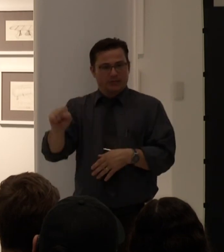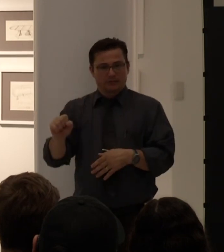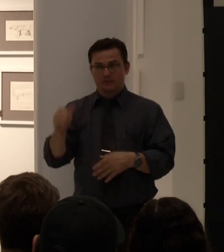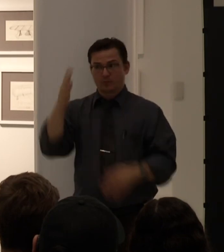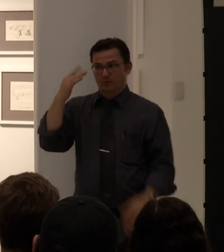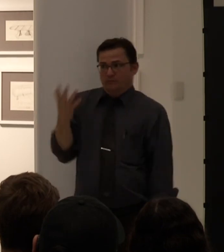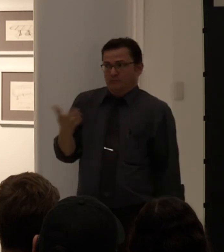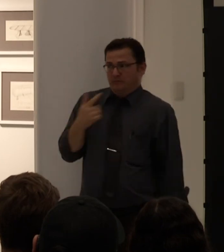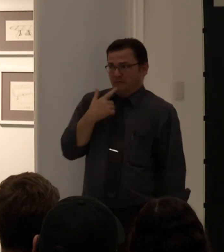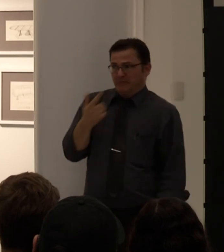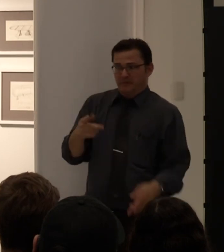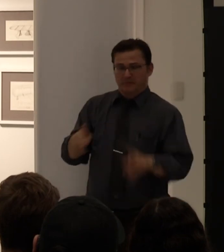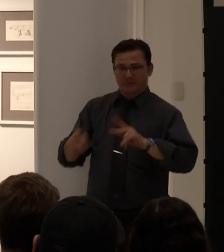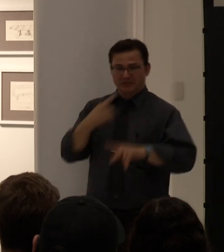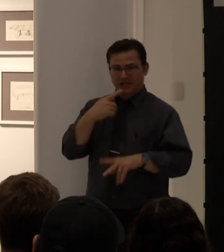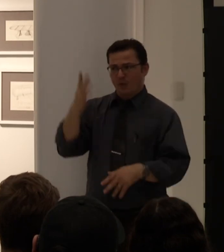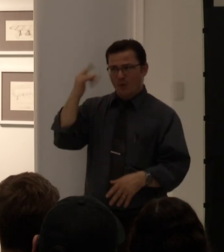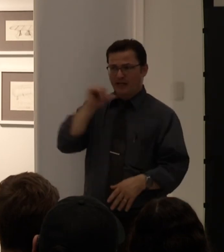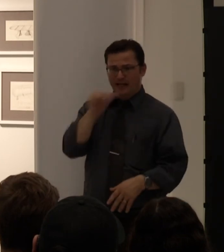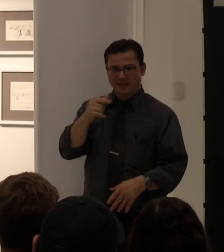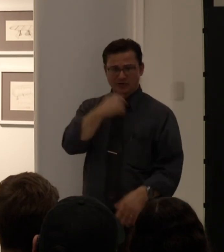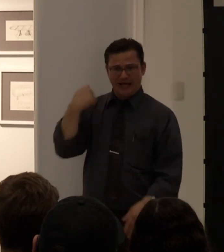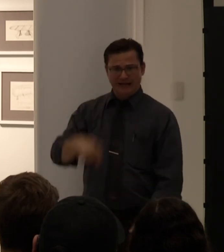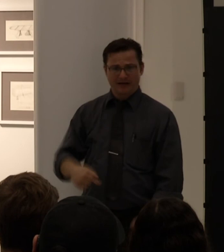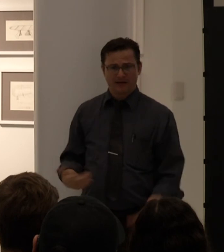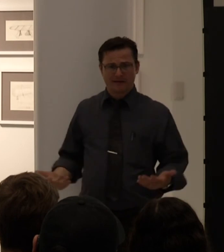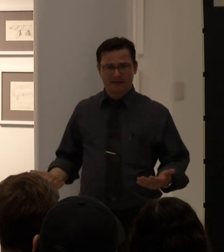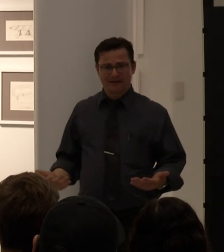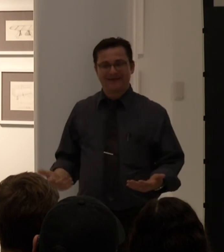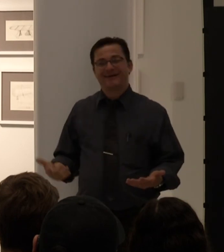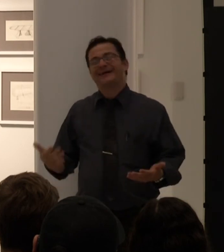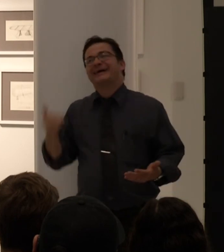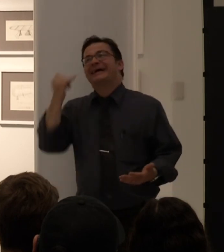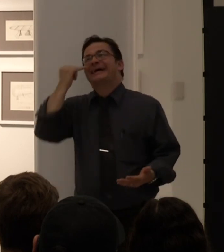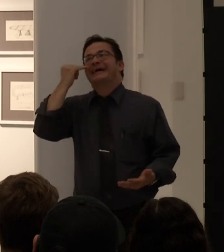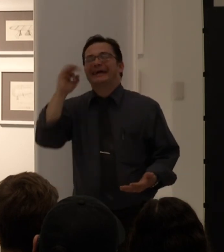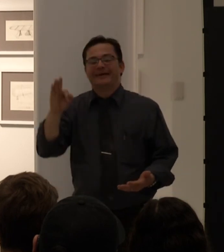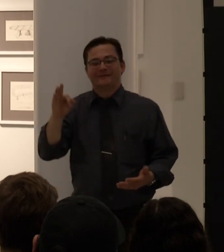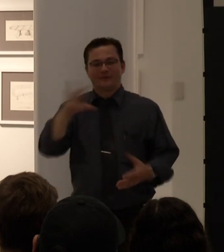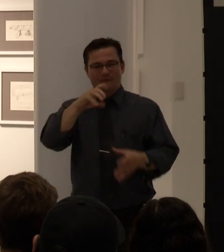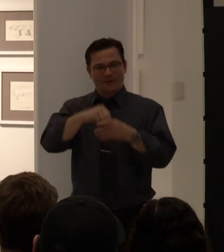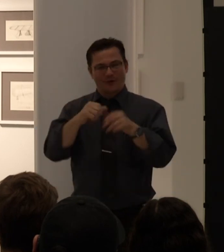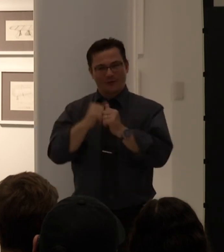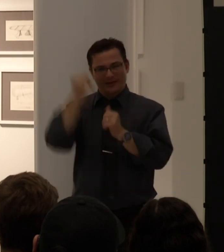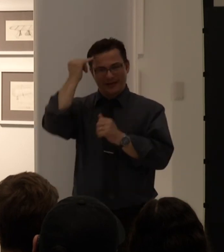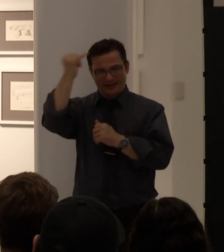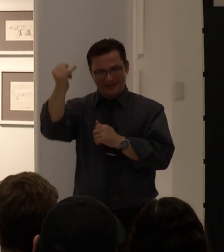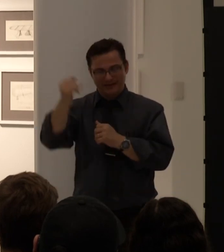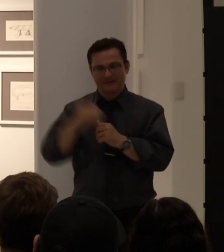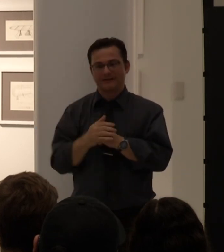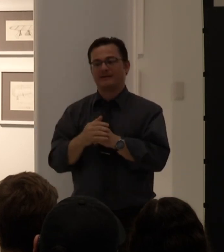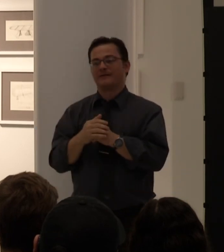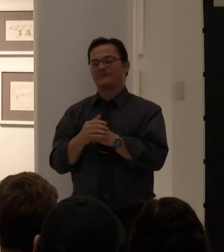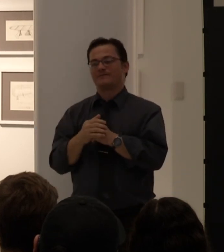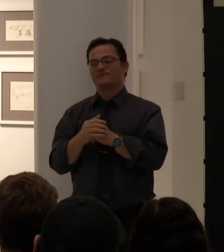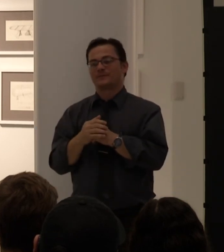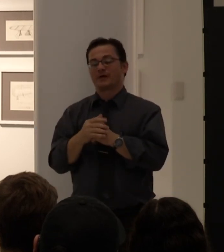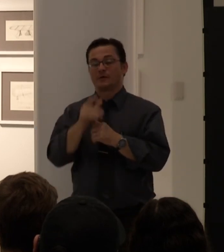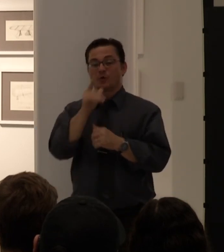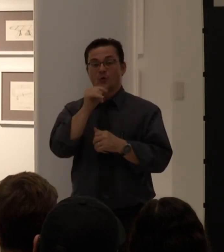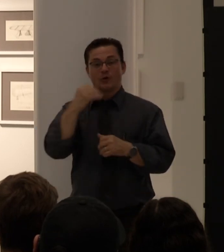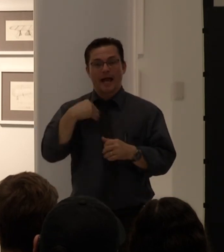why don't you produce in China? The thing is that if you're involved with the idea of who's got